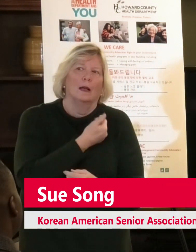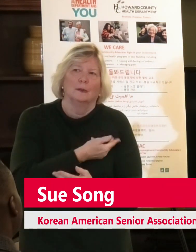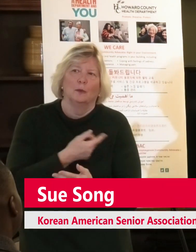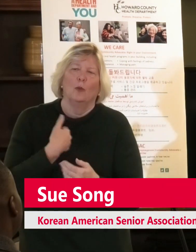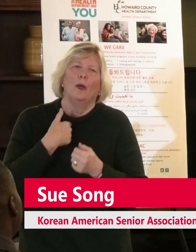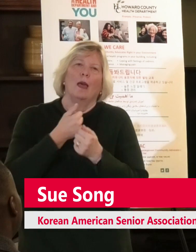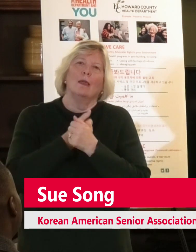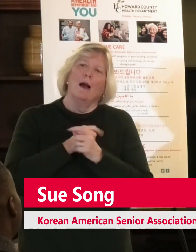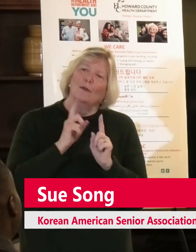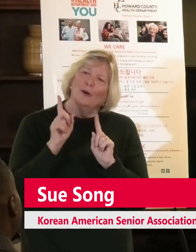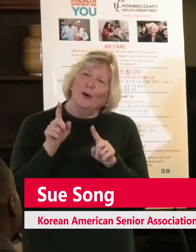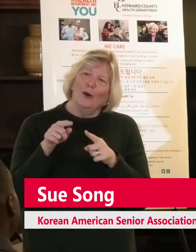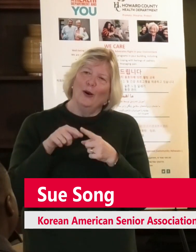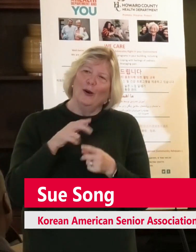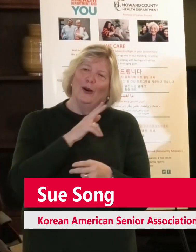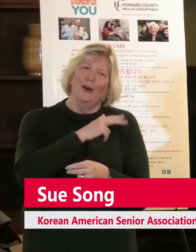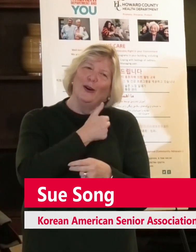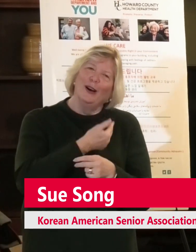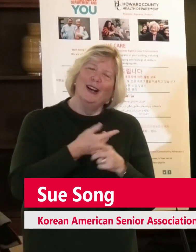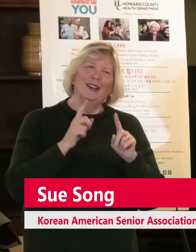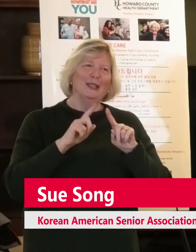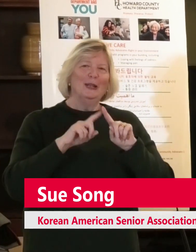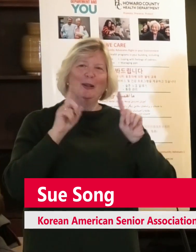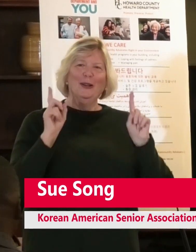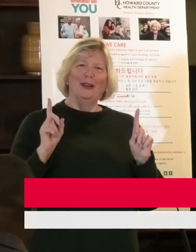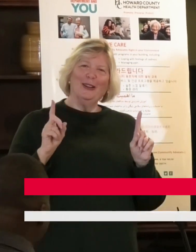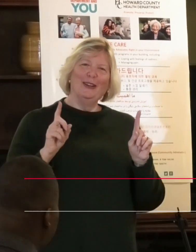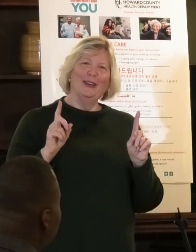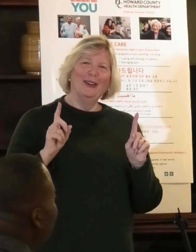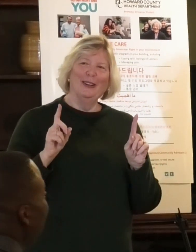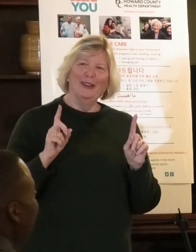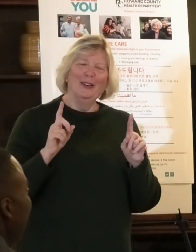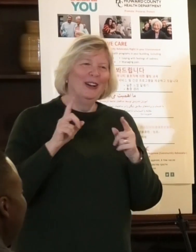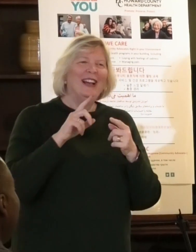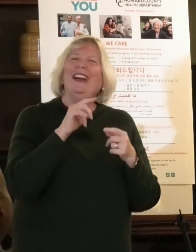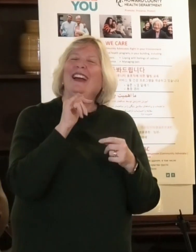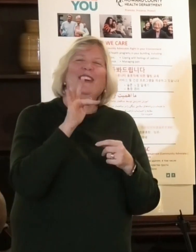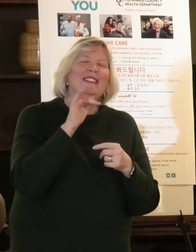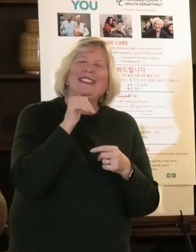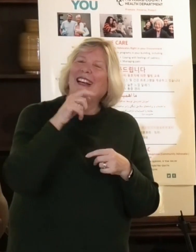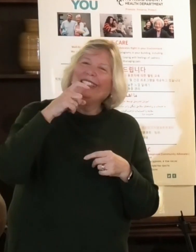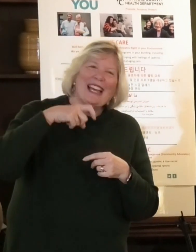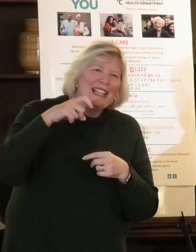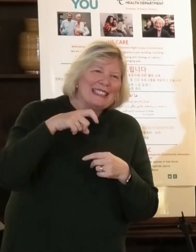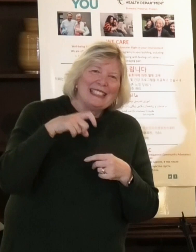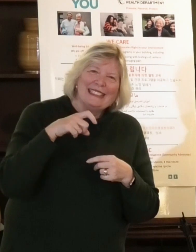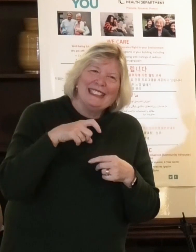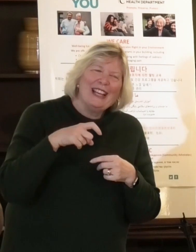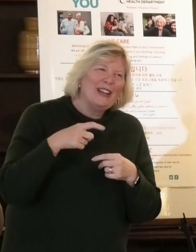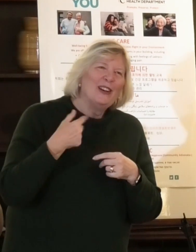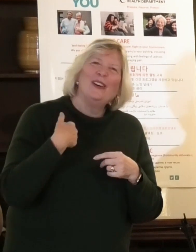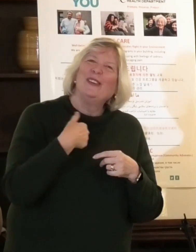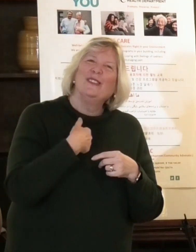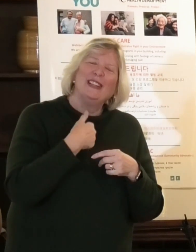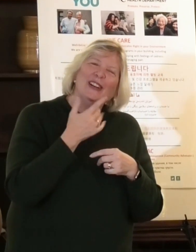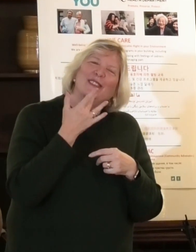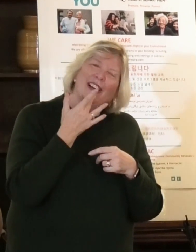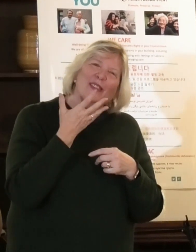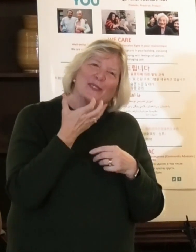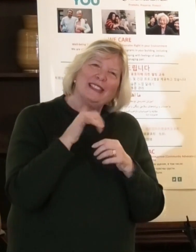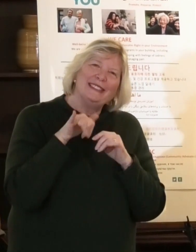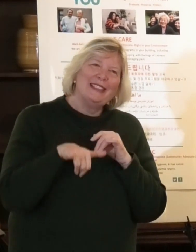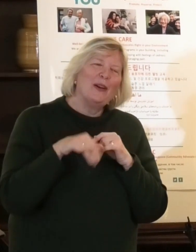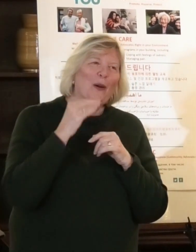go to the hospital. However, when it's not really necessary, we rather want to stay